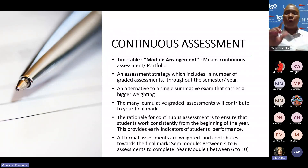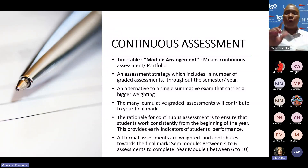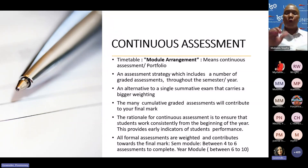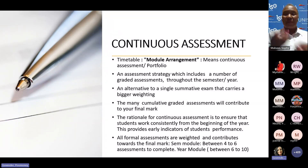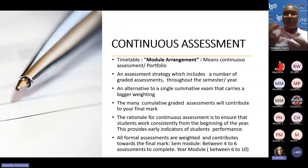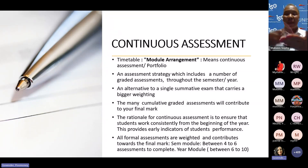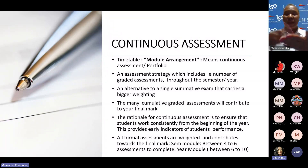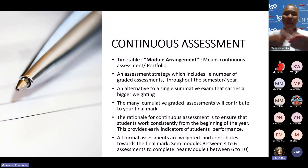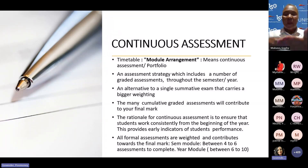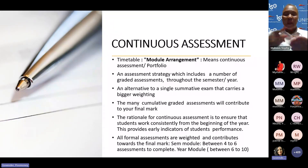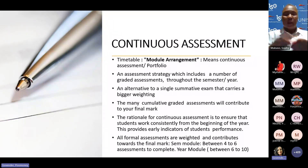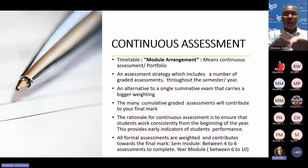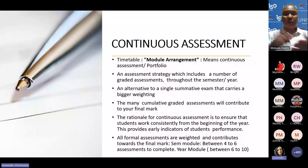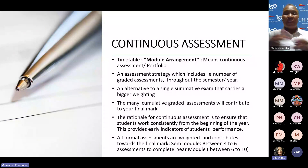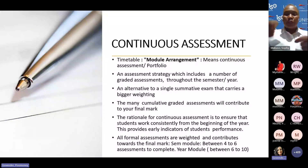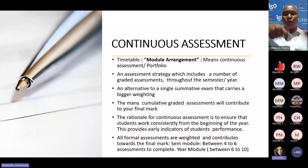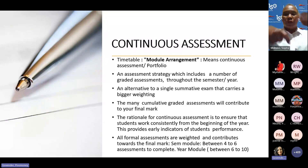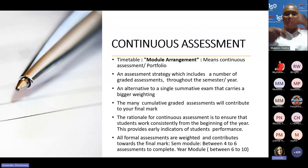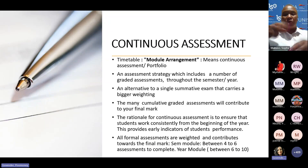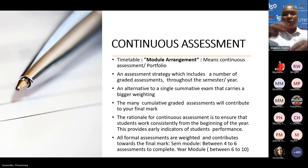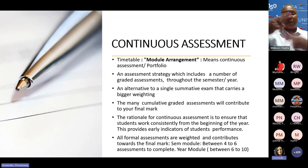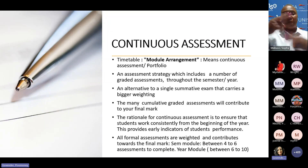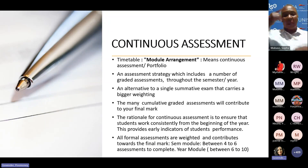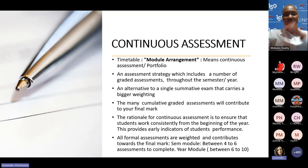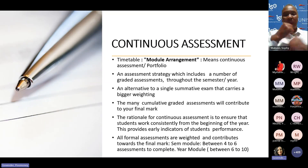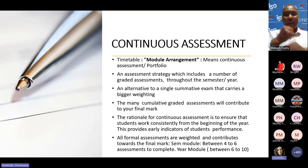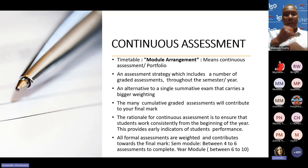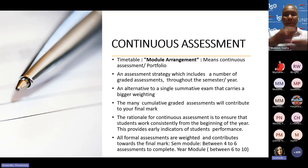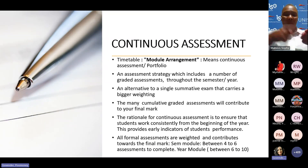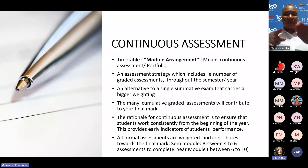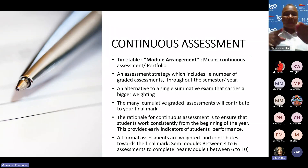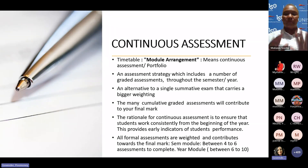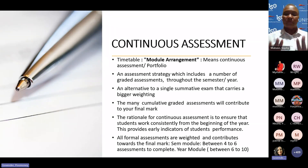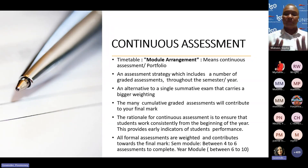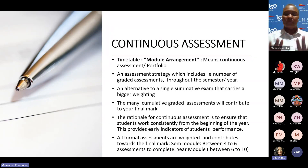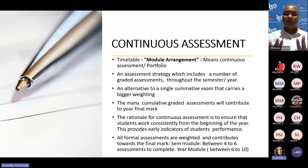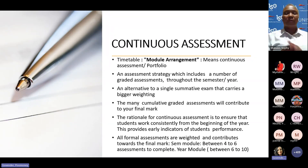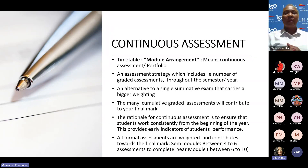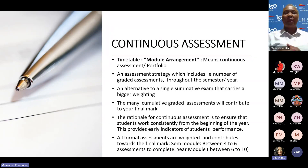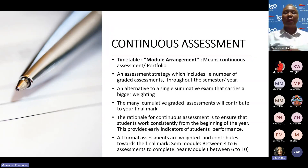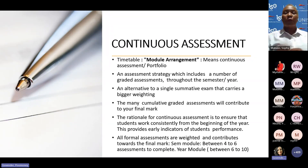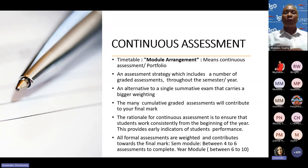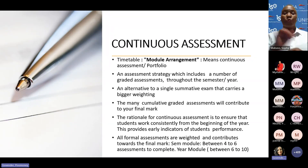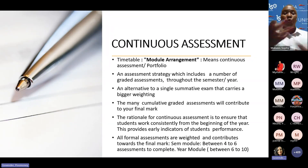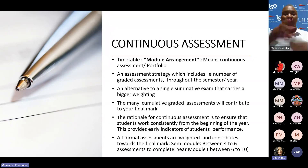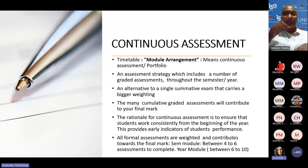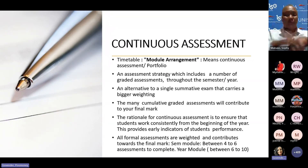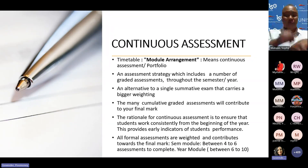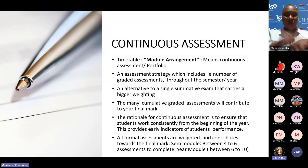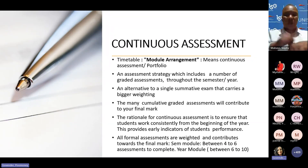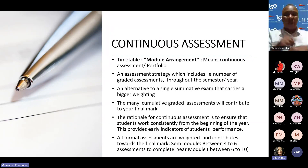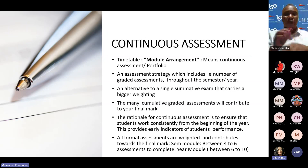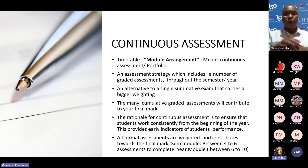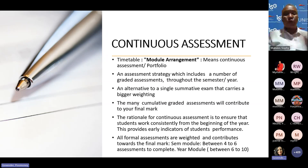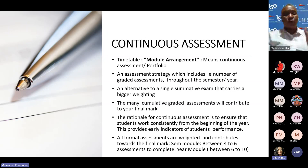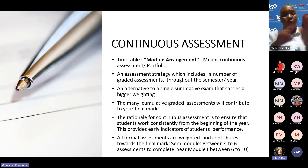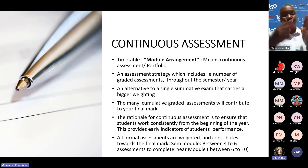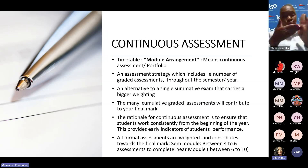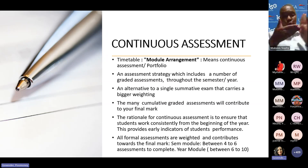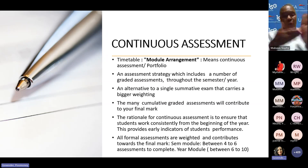marks contribute to the final year mark. Right, so on your timetable, it will be reflected as